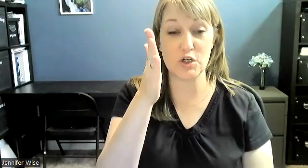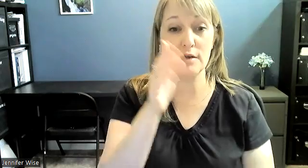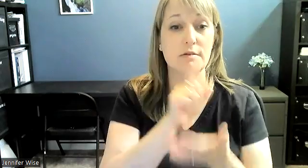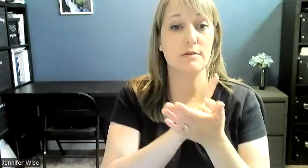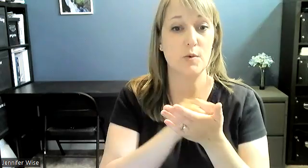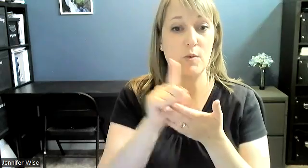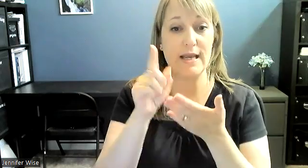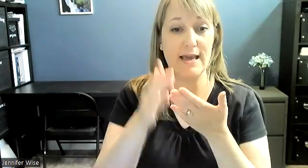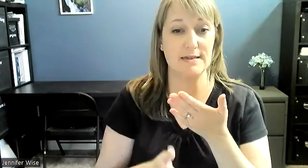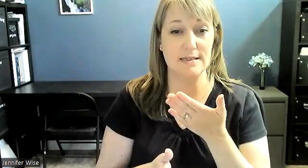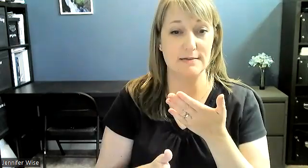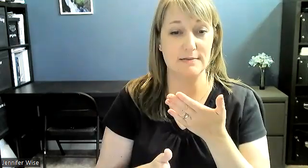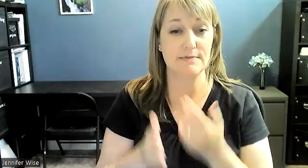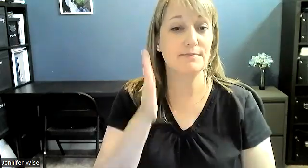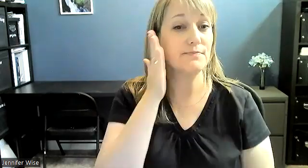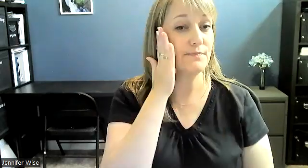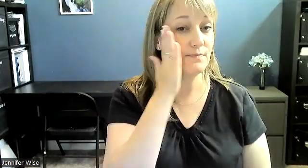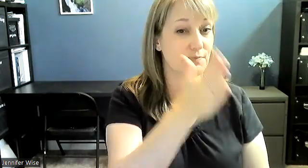future weekend.